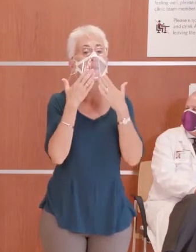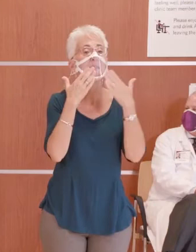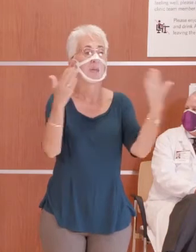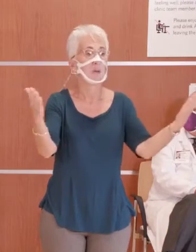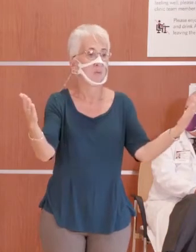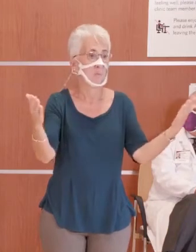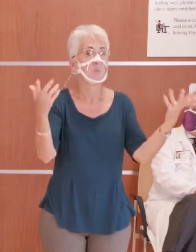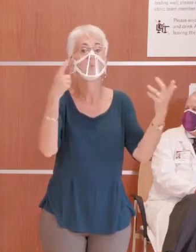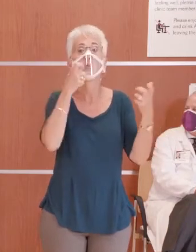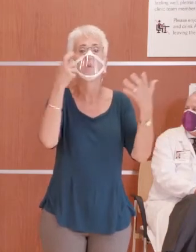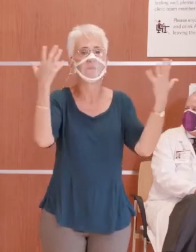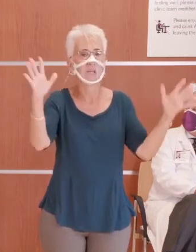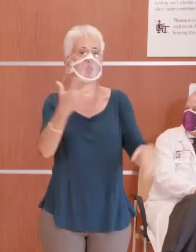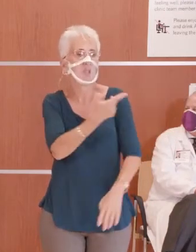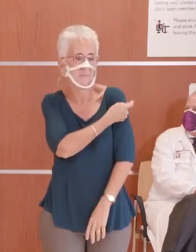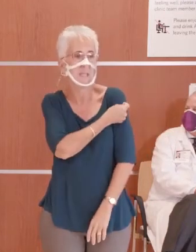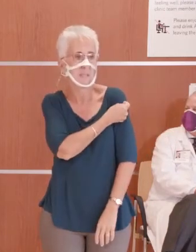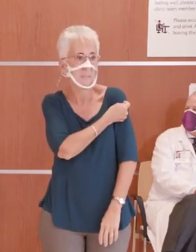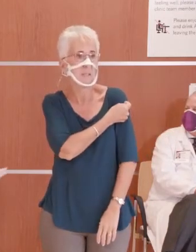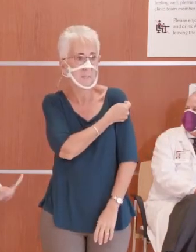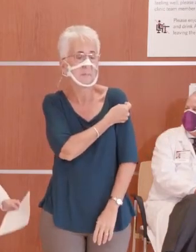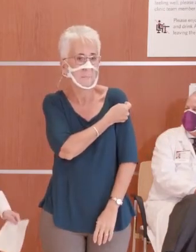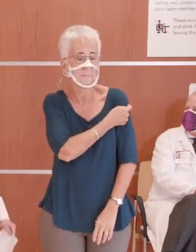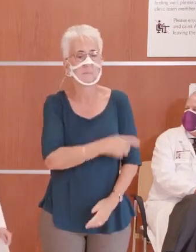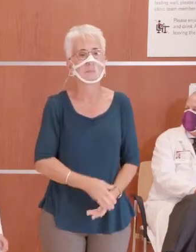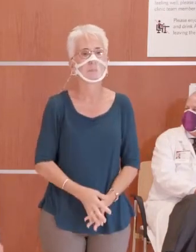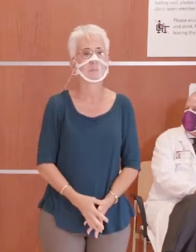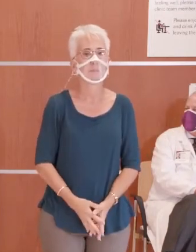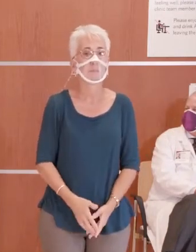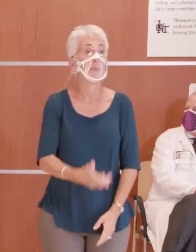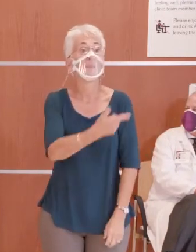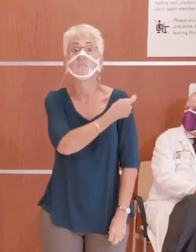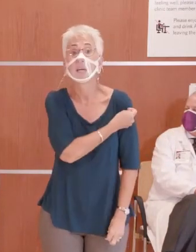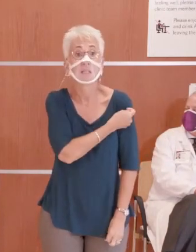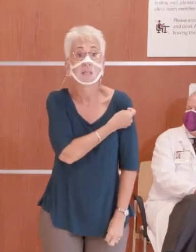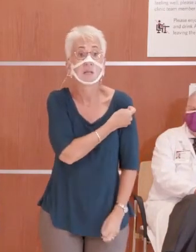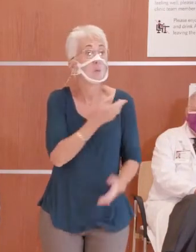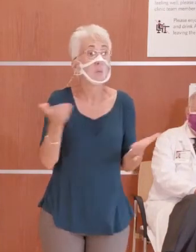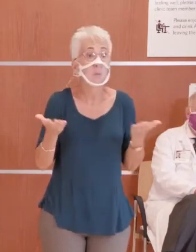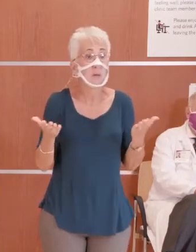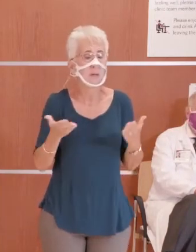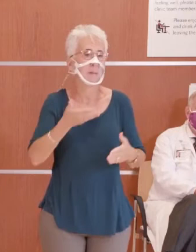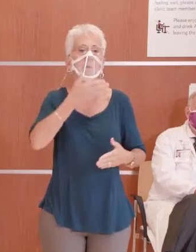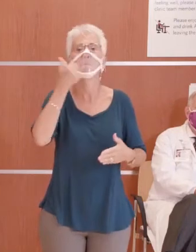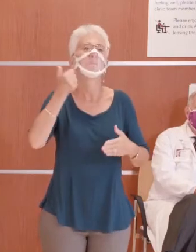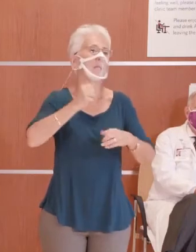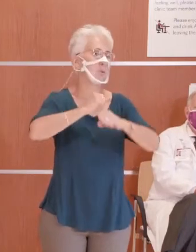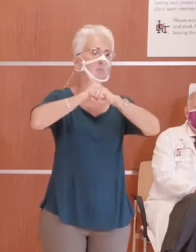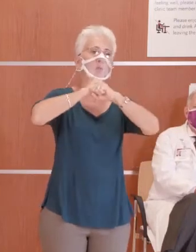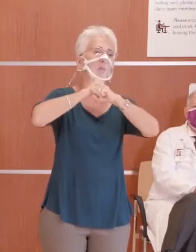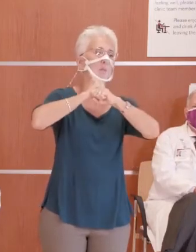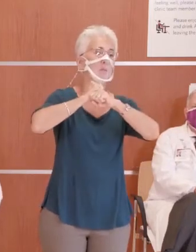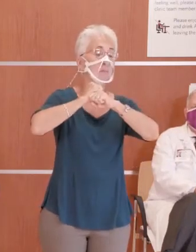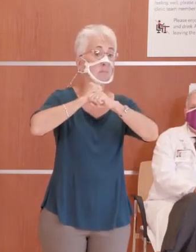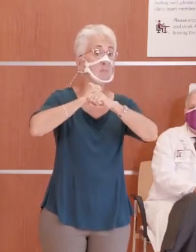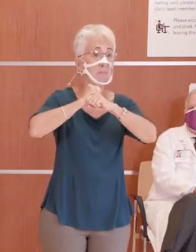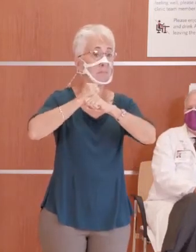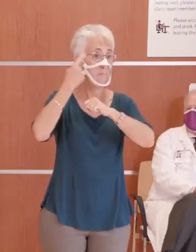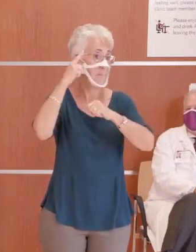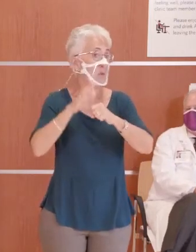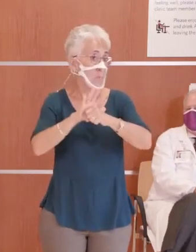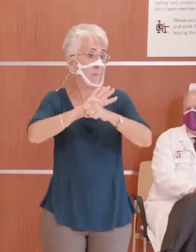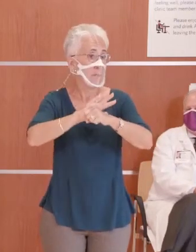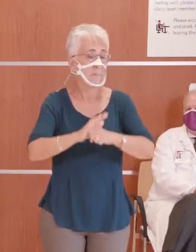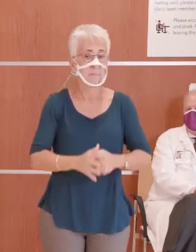of you who have been vaccinated. Being vaccinated, you've got the best protection against COVID-19. But not